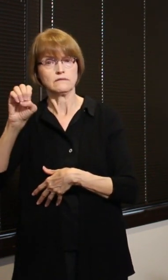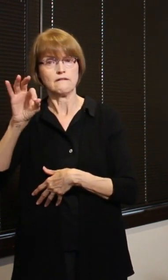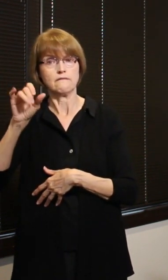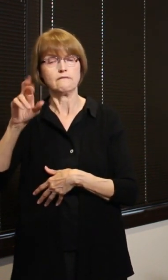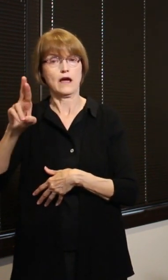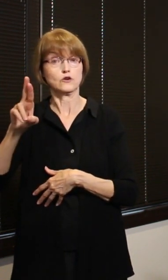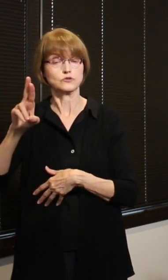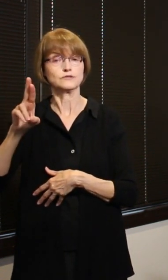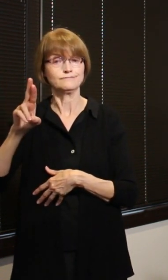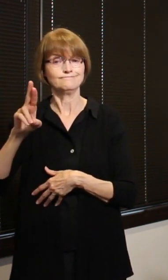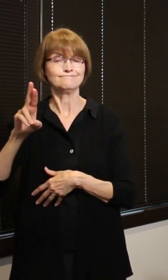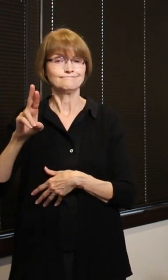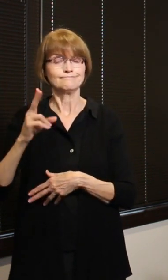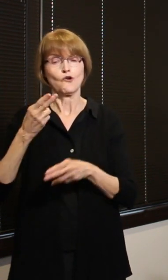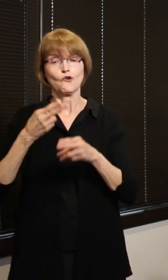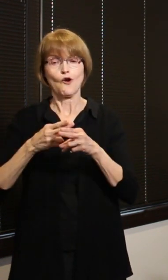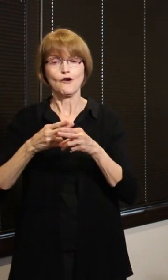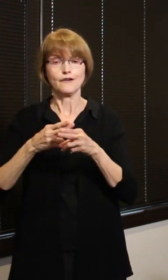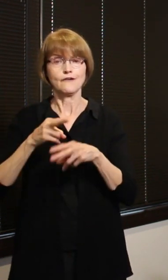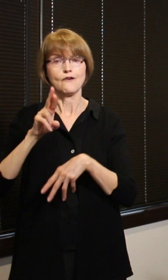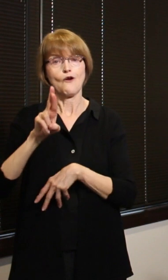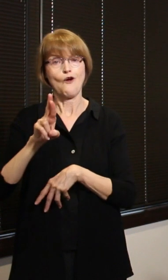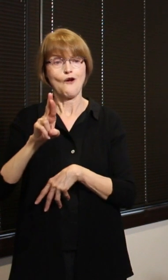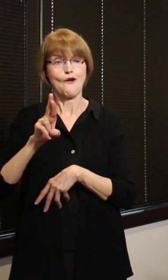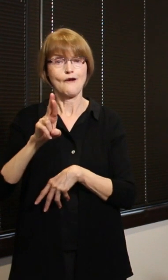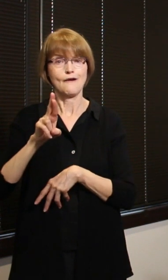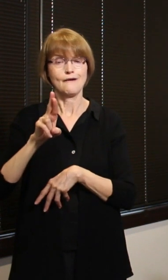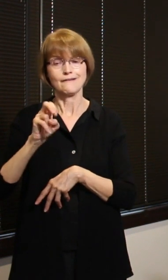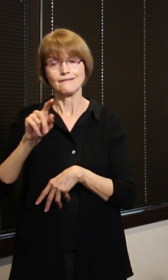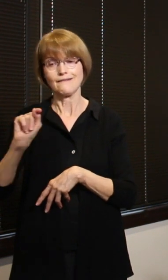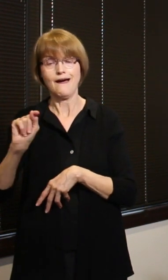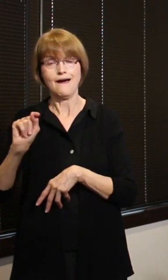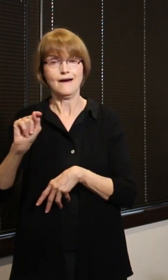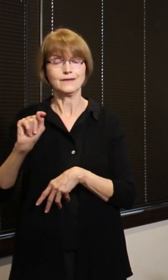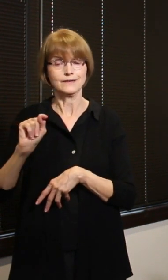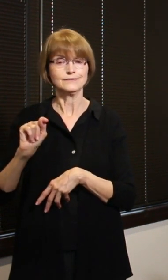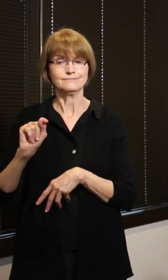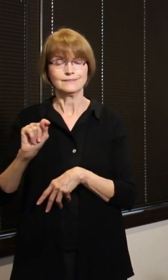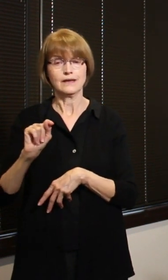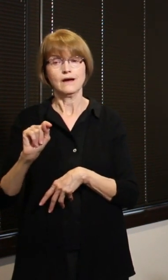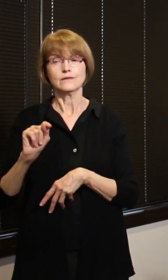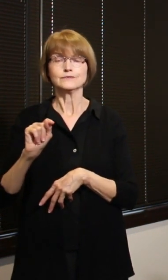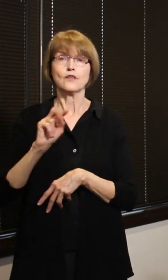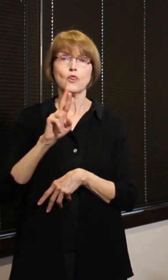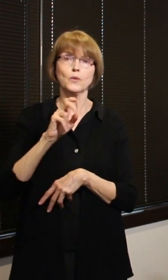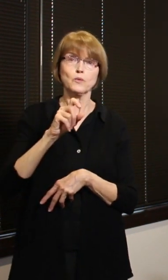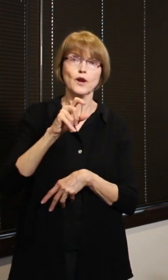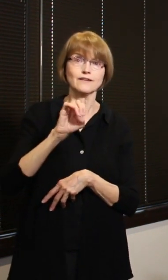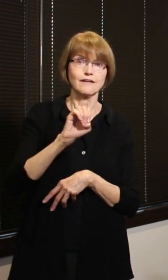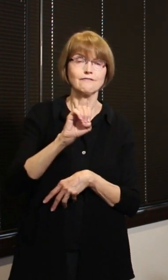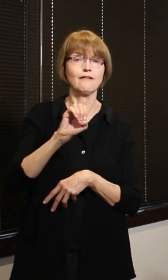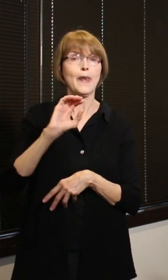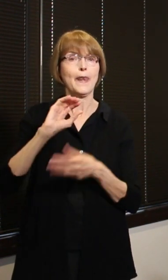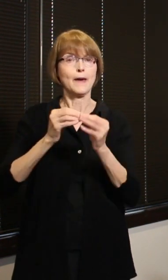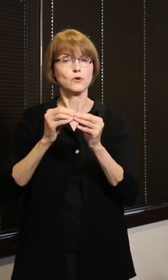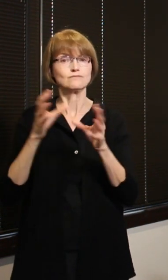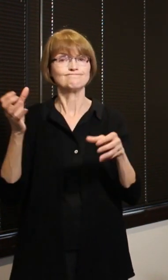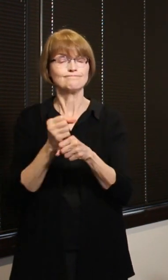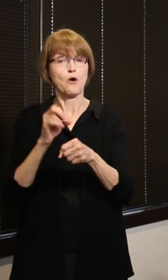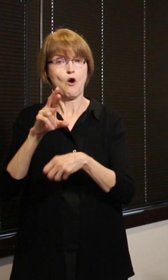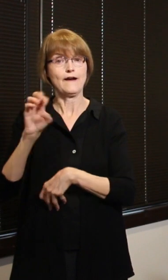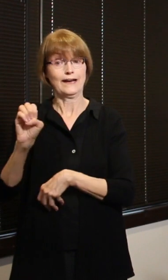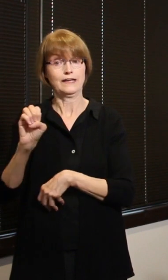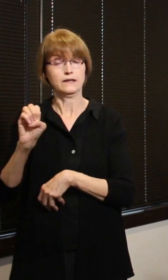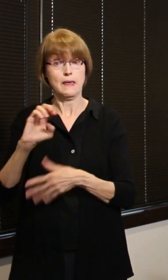you've frequently heard me call it the R naught, but after the initial, we call it the reproductive number, or the RE. And again, we want to keep this